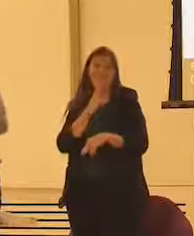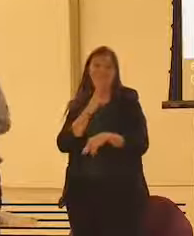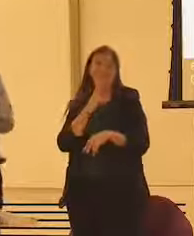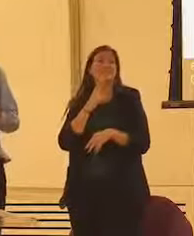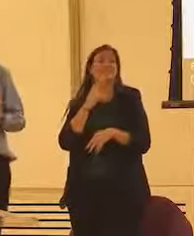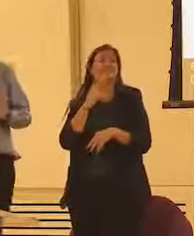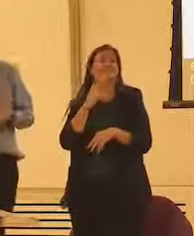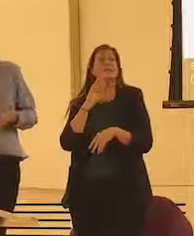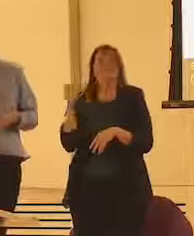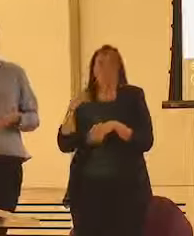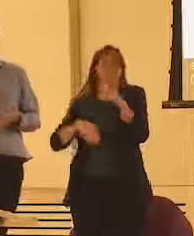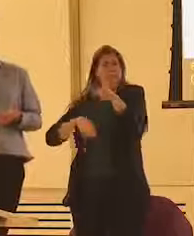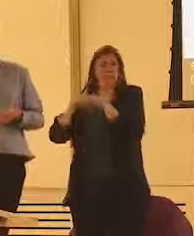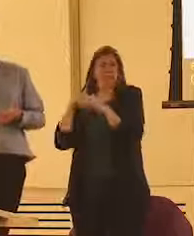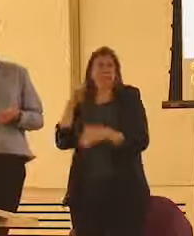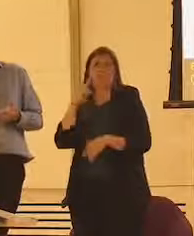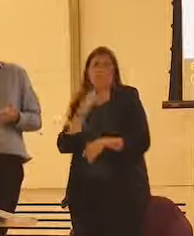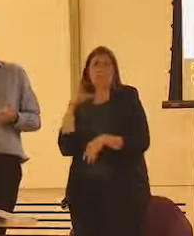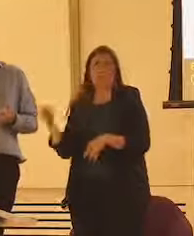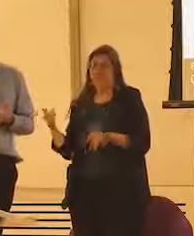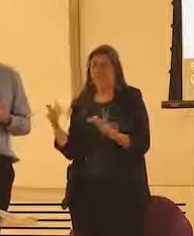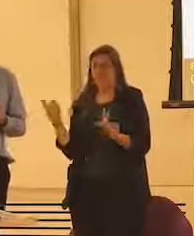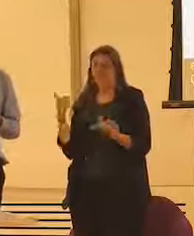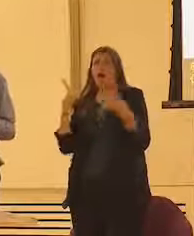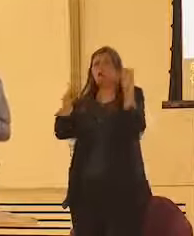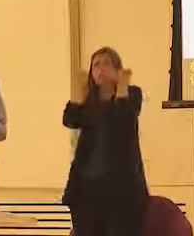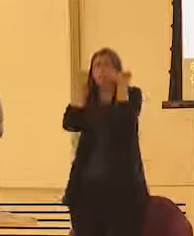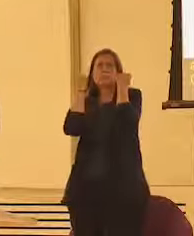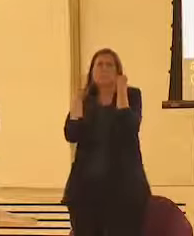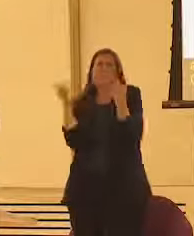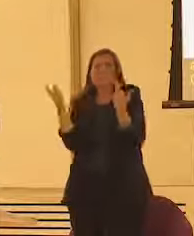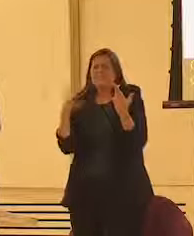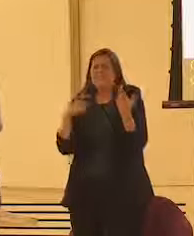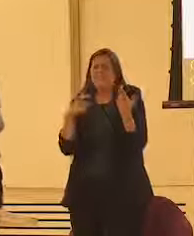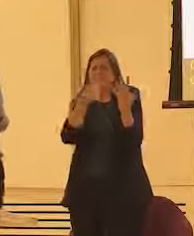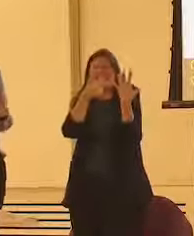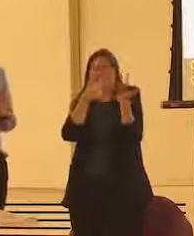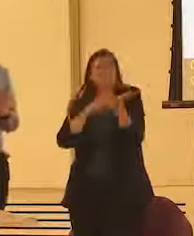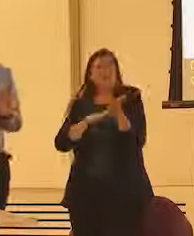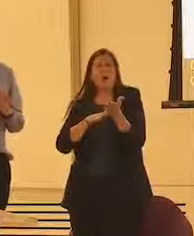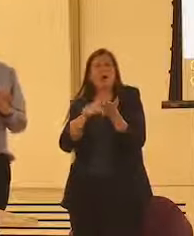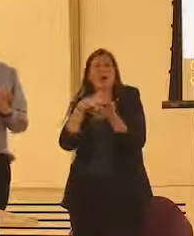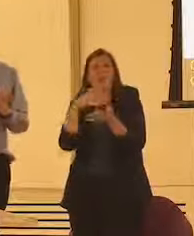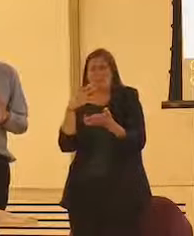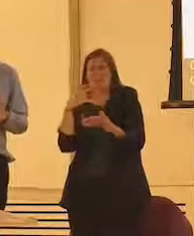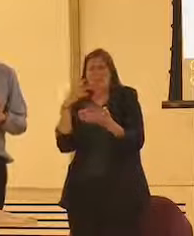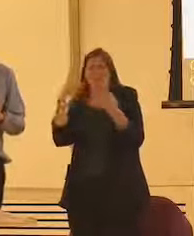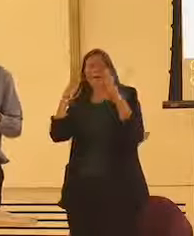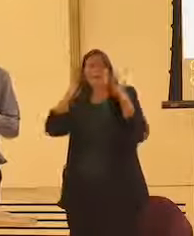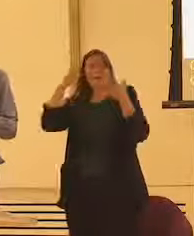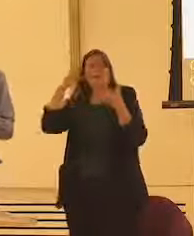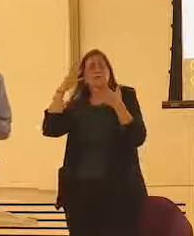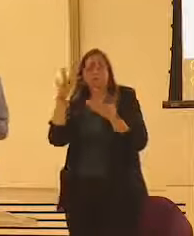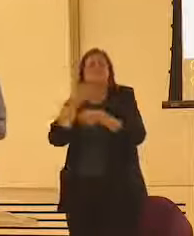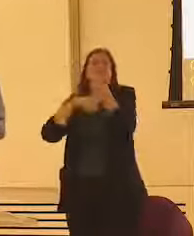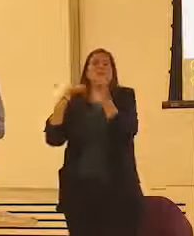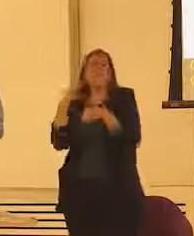He's profoundly deaf. He went deaf at the age of 6 because of meningitis. He's a bit of an odd cookie in